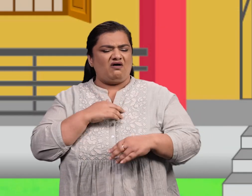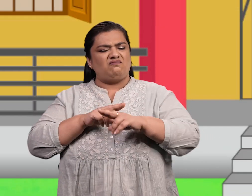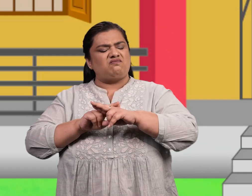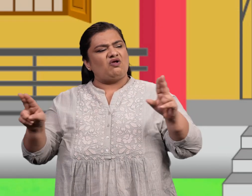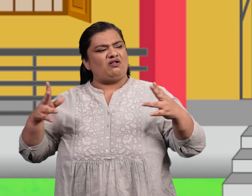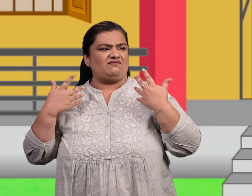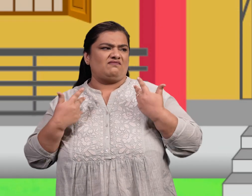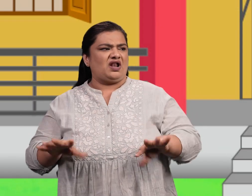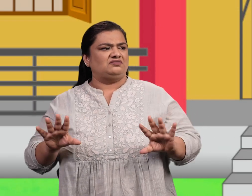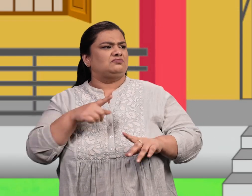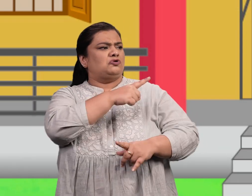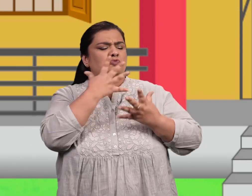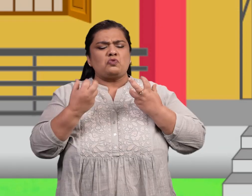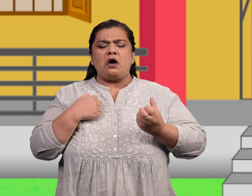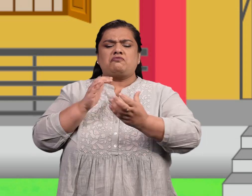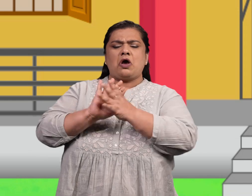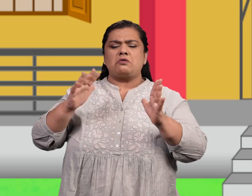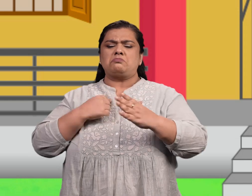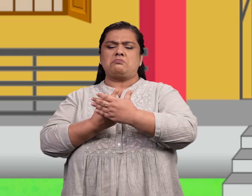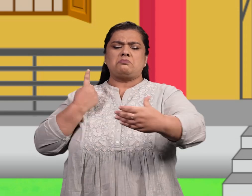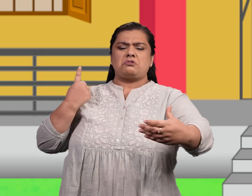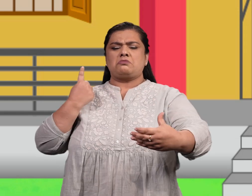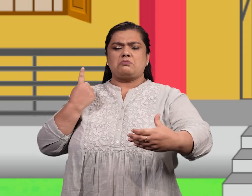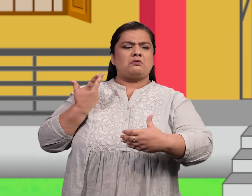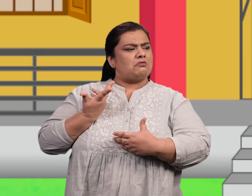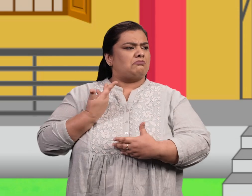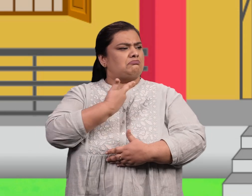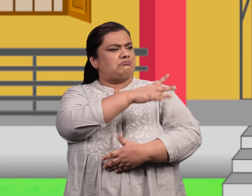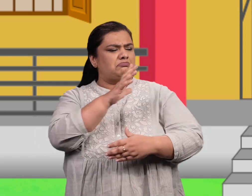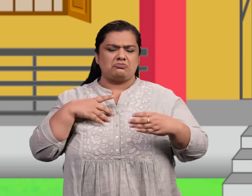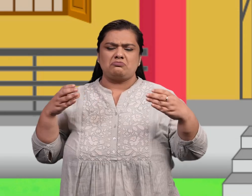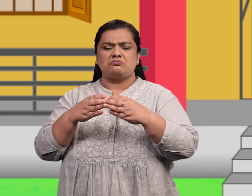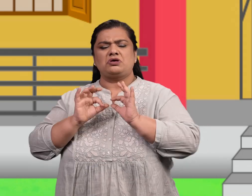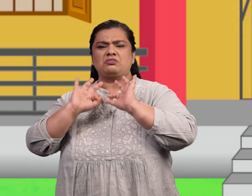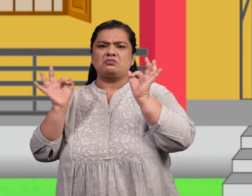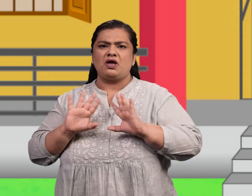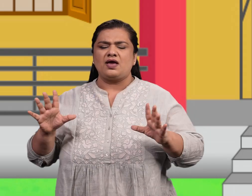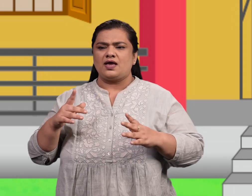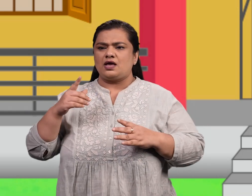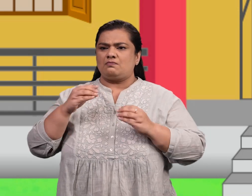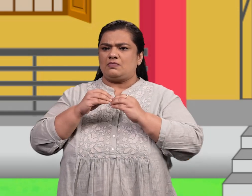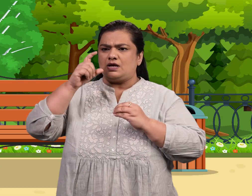"No, Bharat, you never wanted to be our friend. So we already have our team ready."